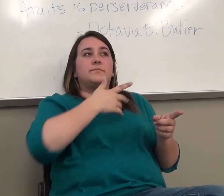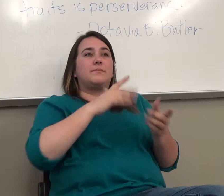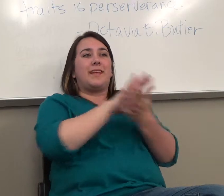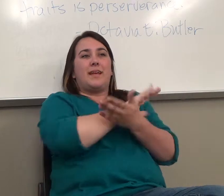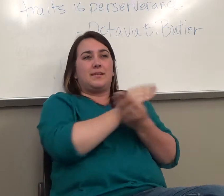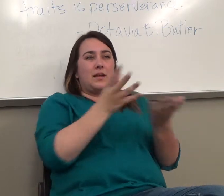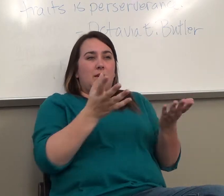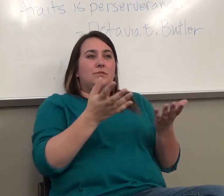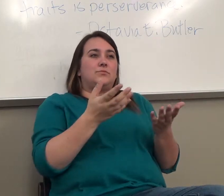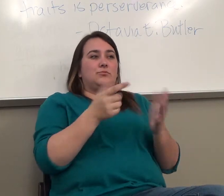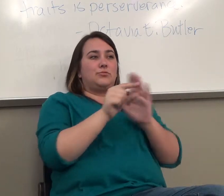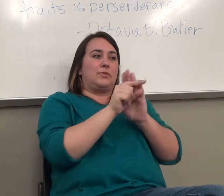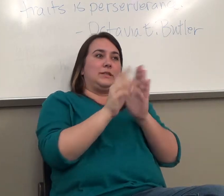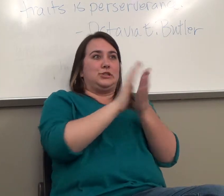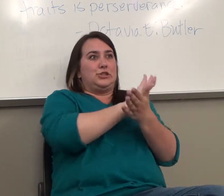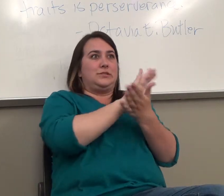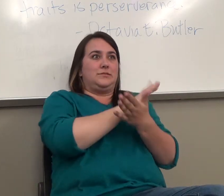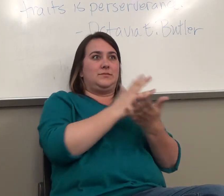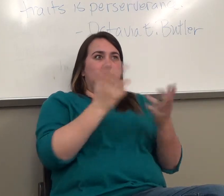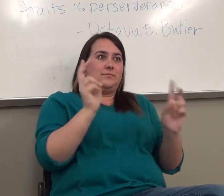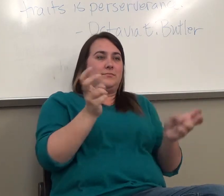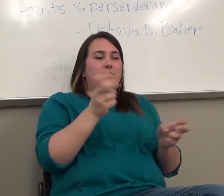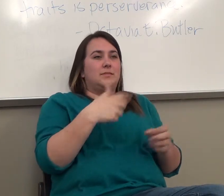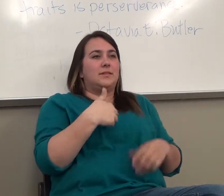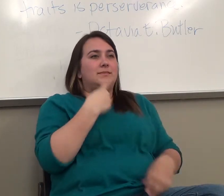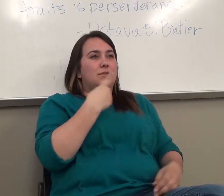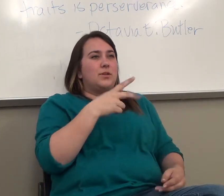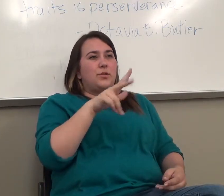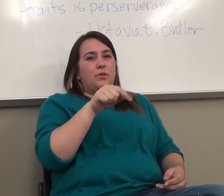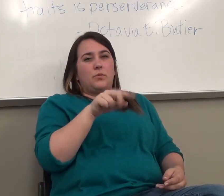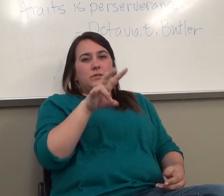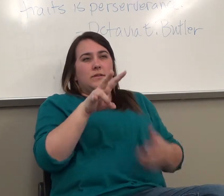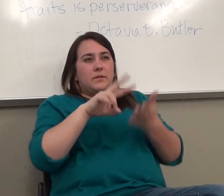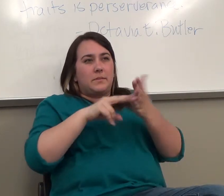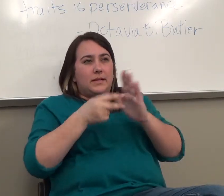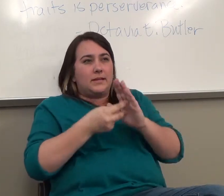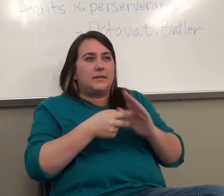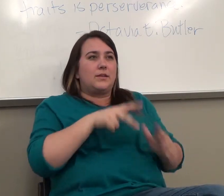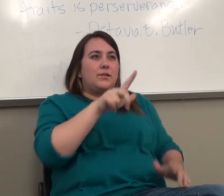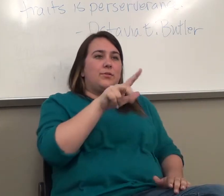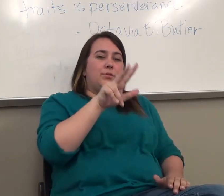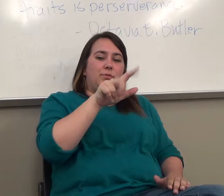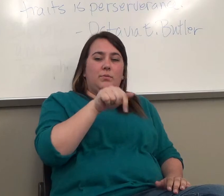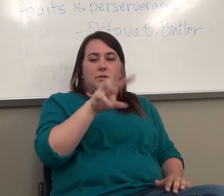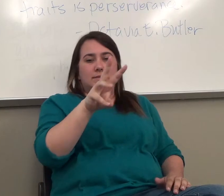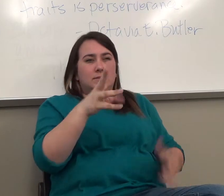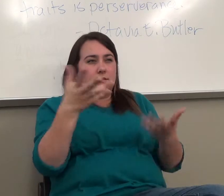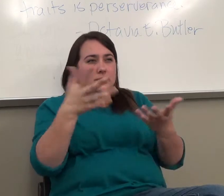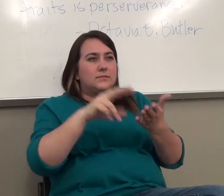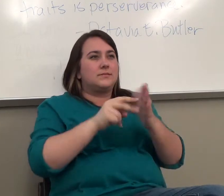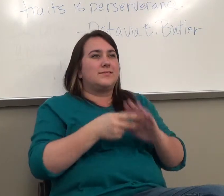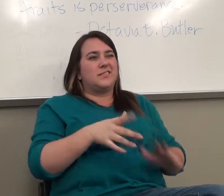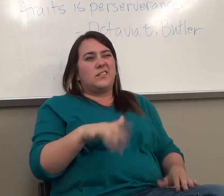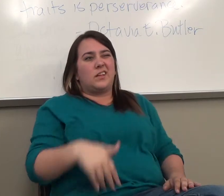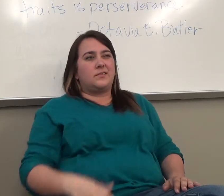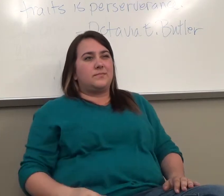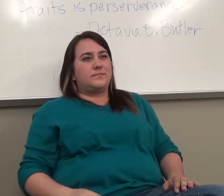handwritten grade sheet that will tell you what a 3.7 is, what a 3.6 is, all that kind of stuff. If you